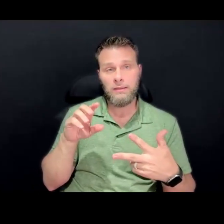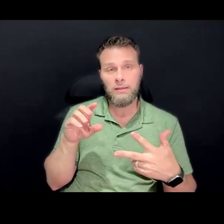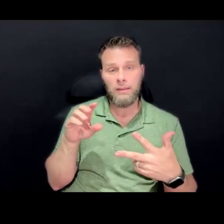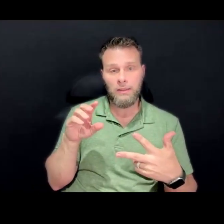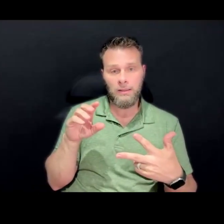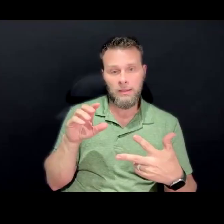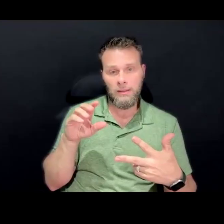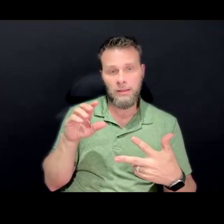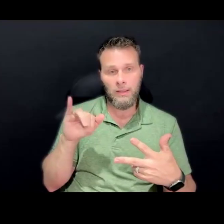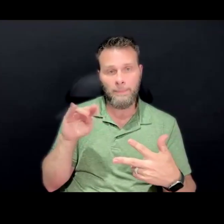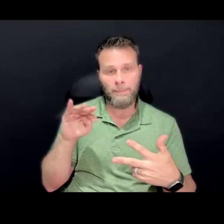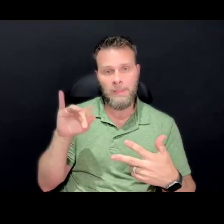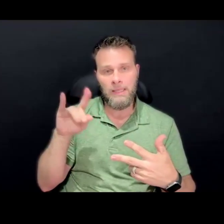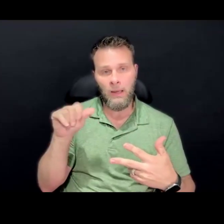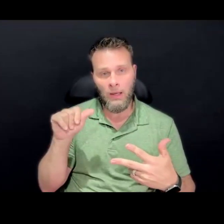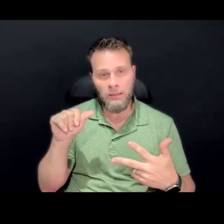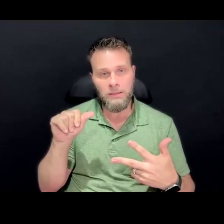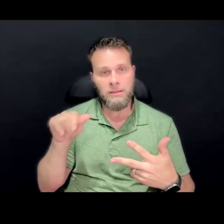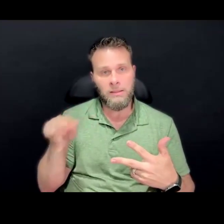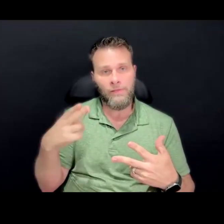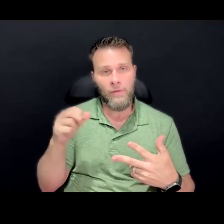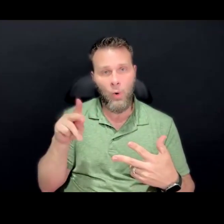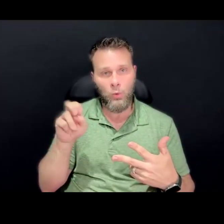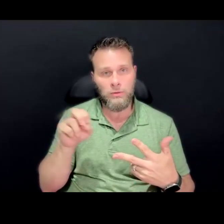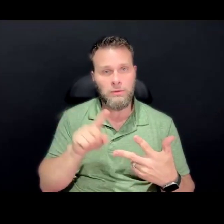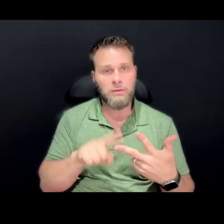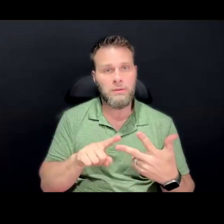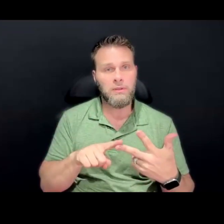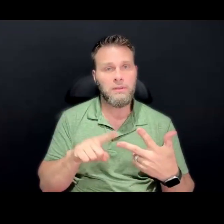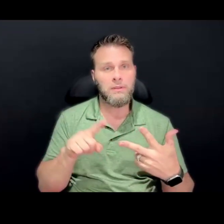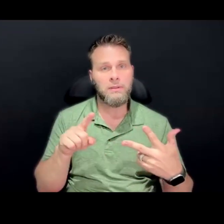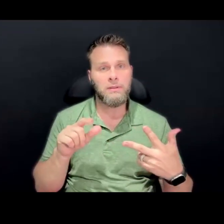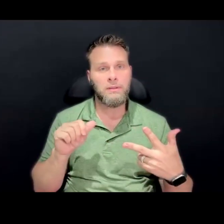If any of you are here, please accept the